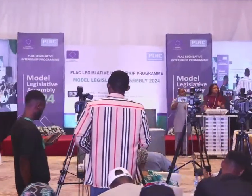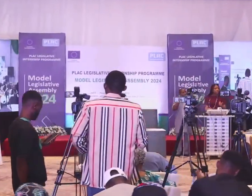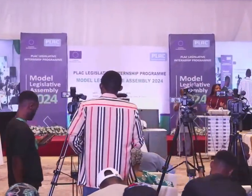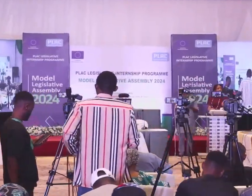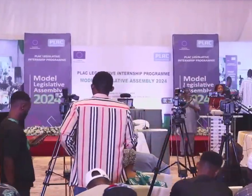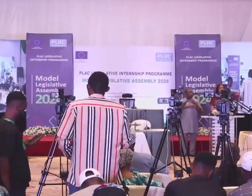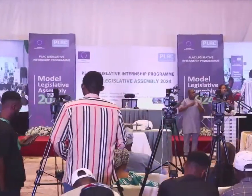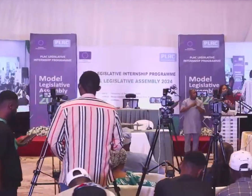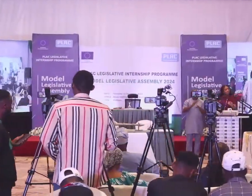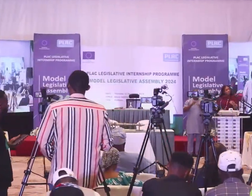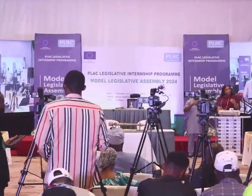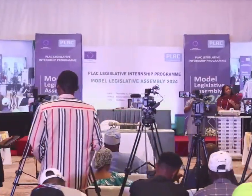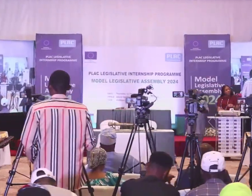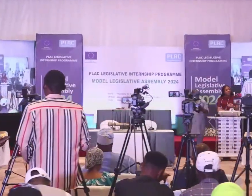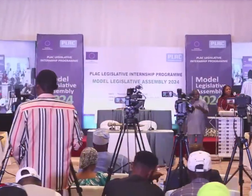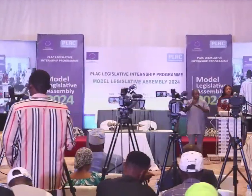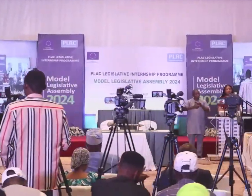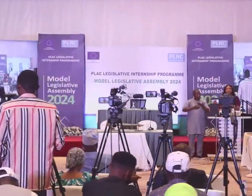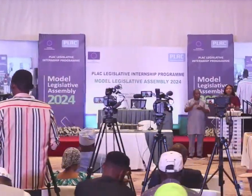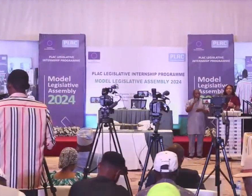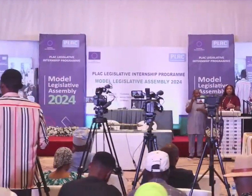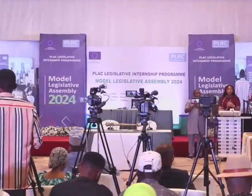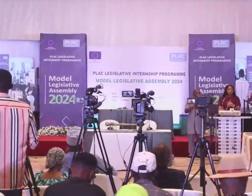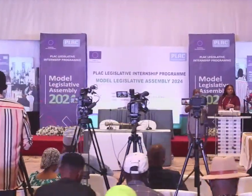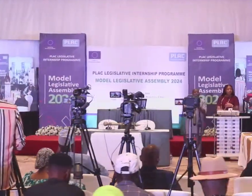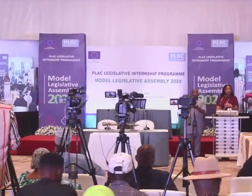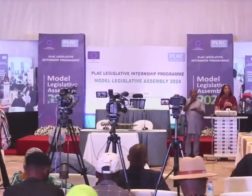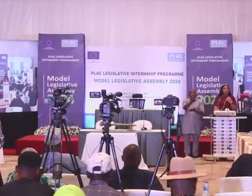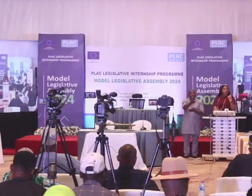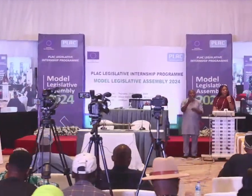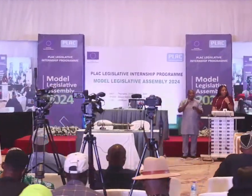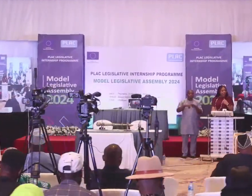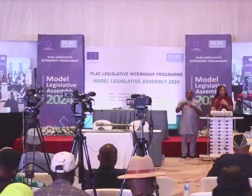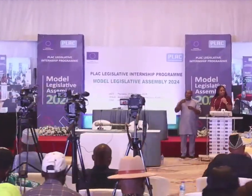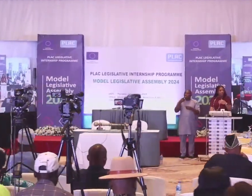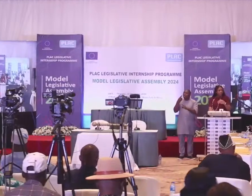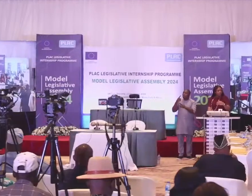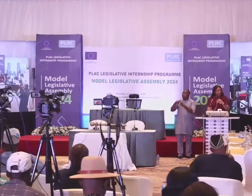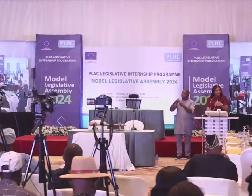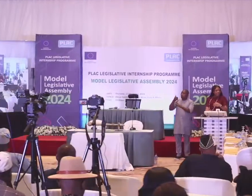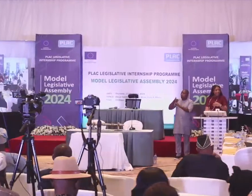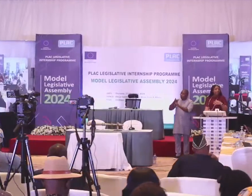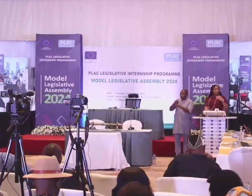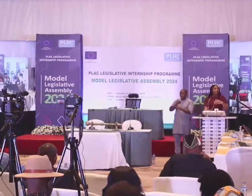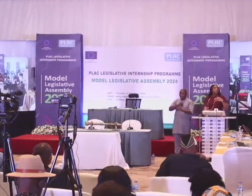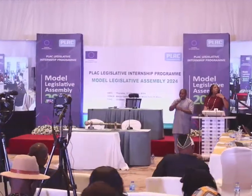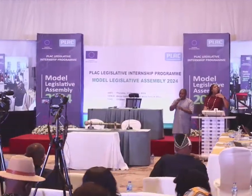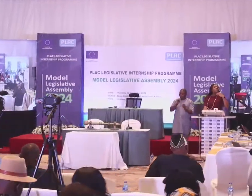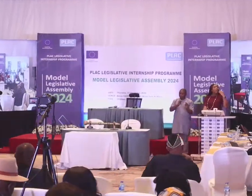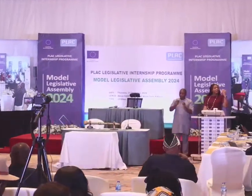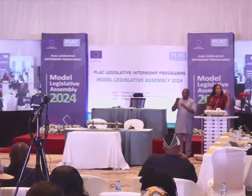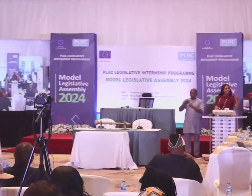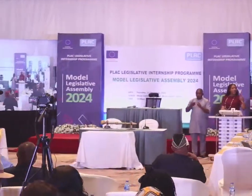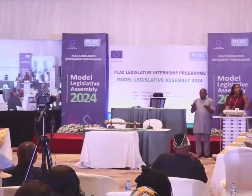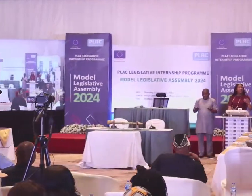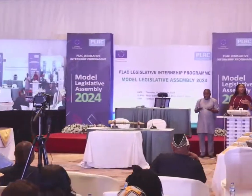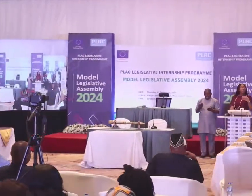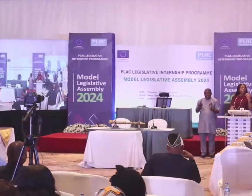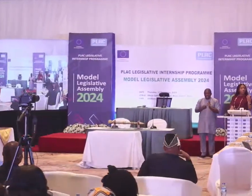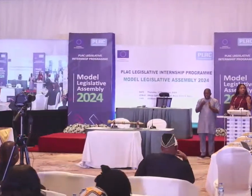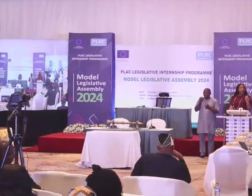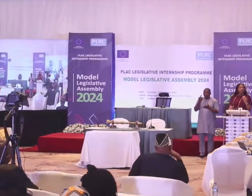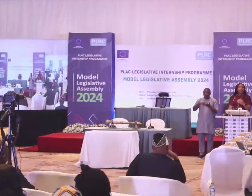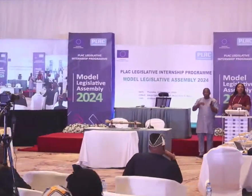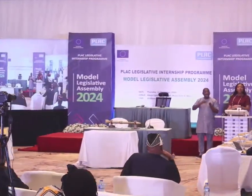process, but not just stopping there, but saying to yourselves, and moving from here, this is what I think I need to be